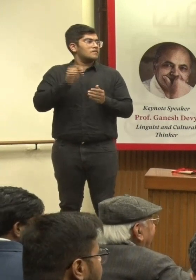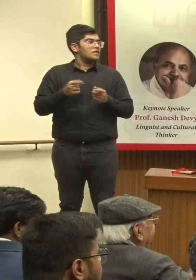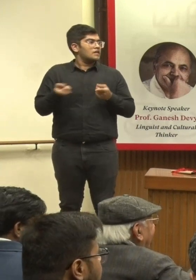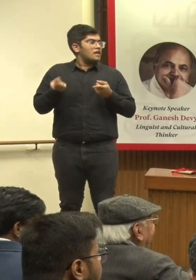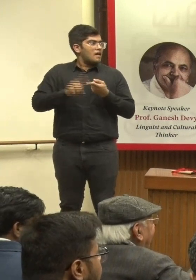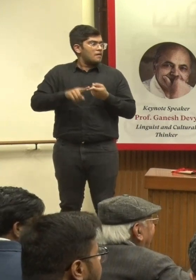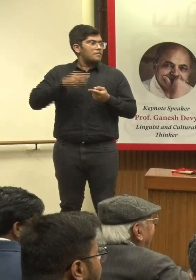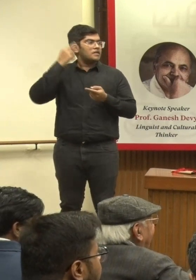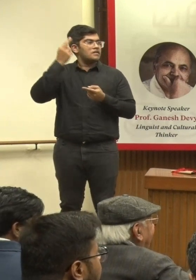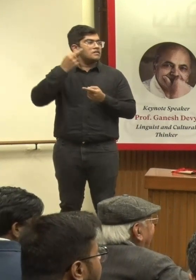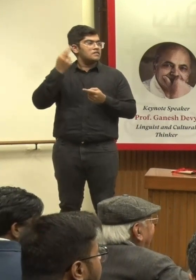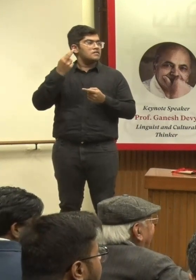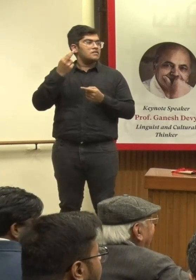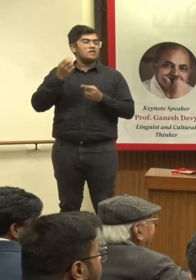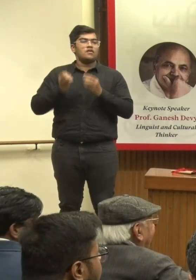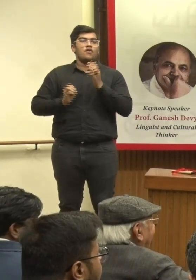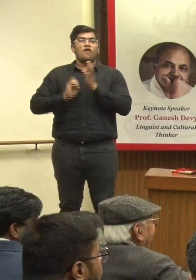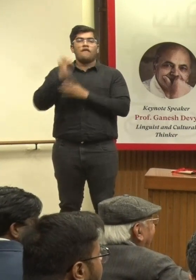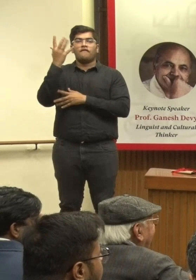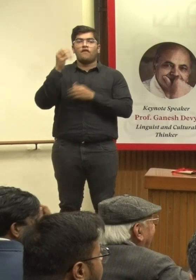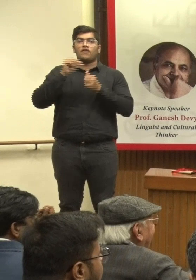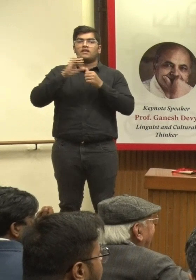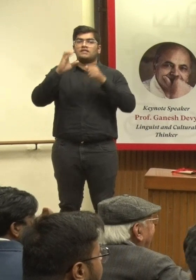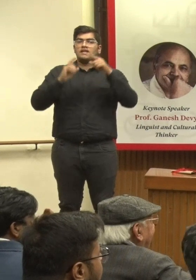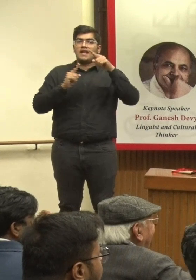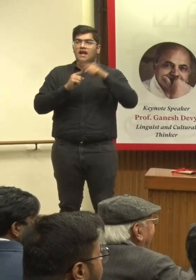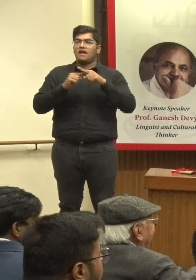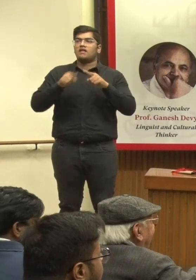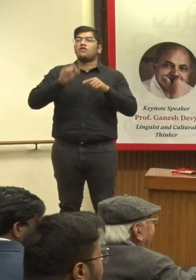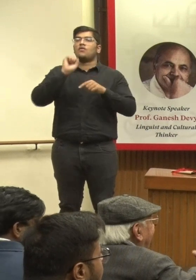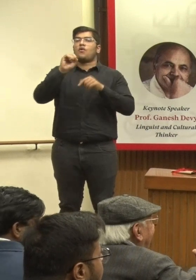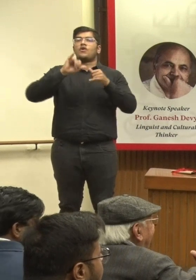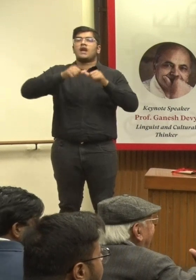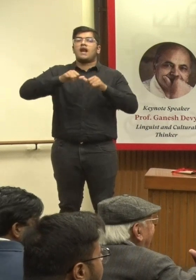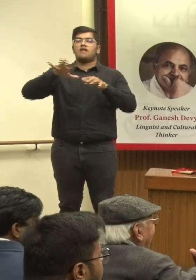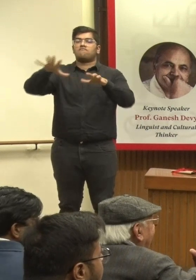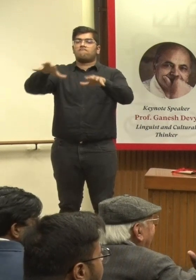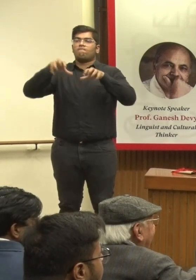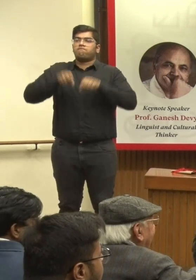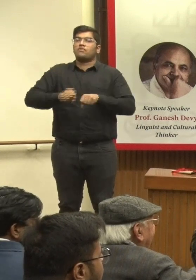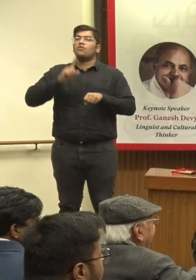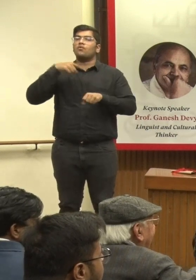the Forest Act brought their land under the government control.